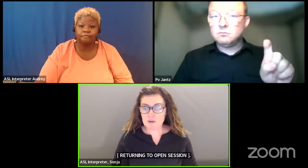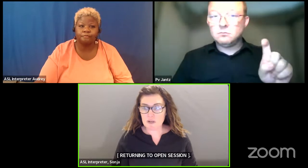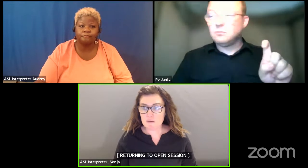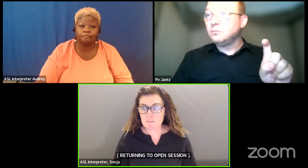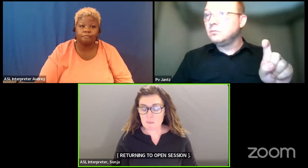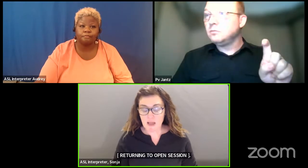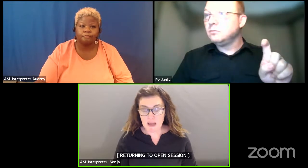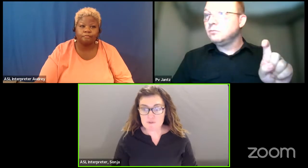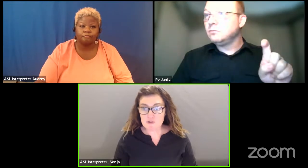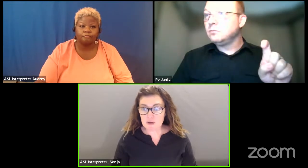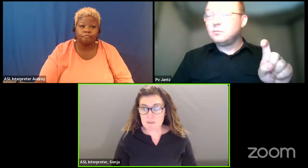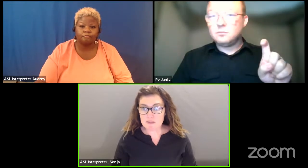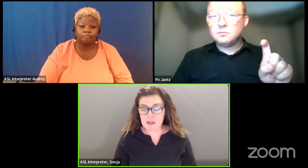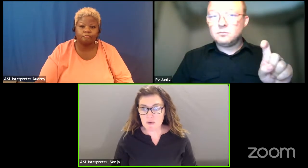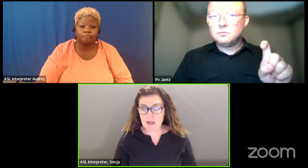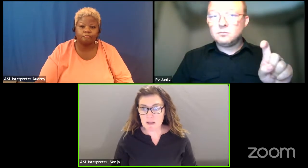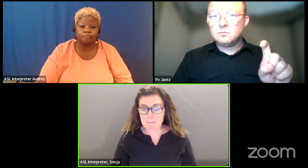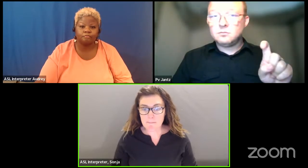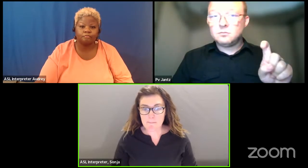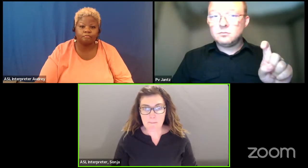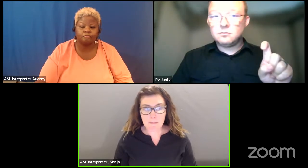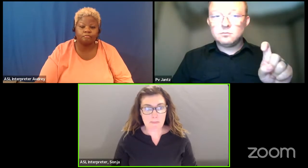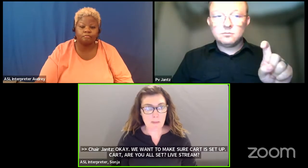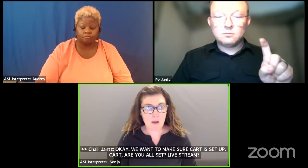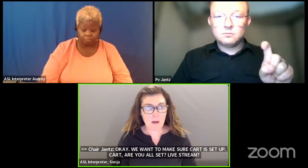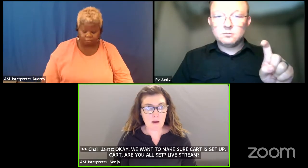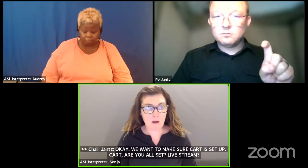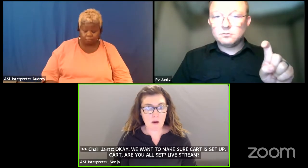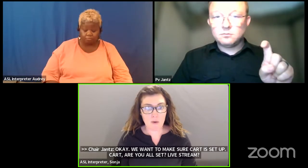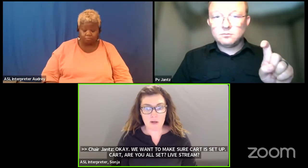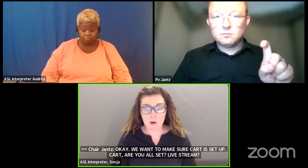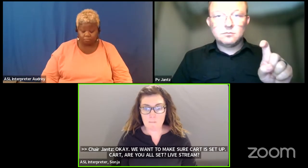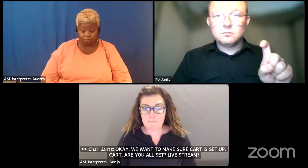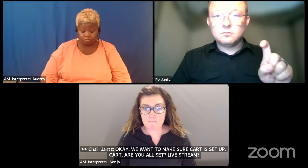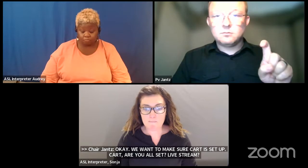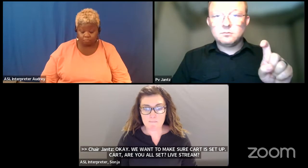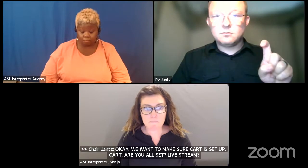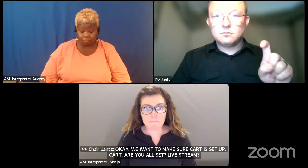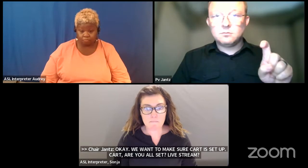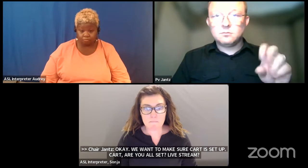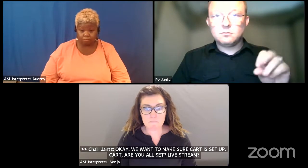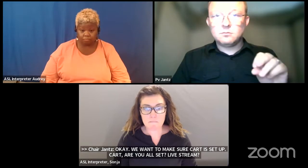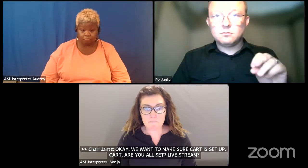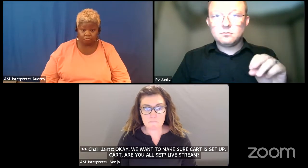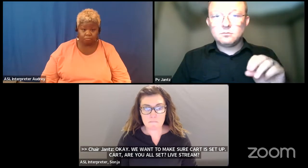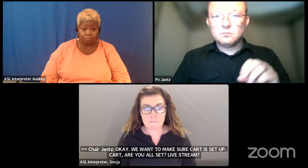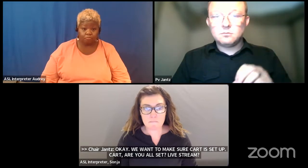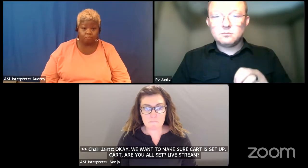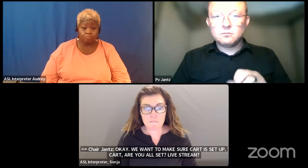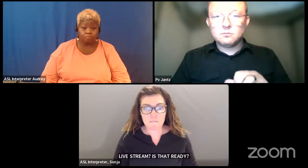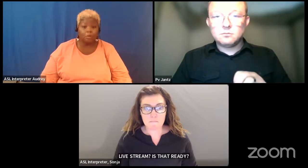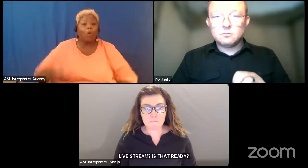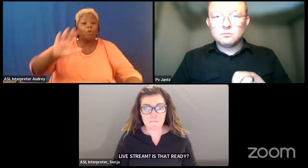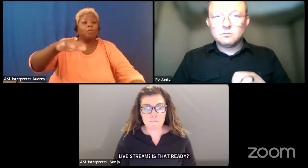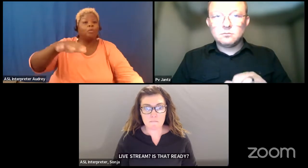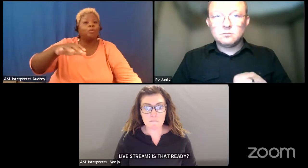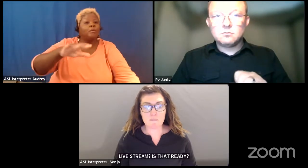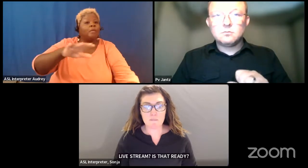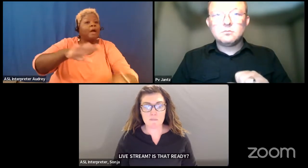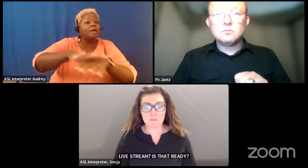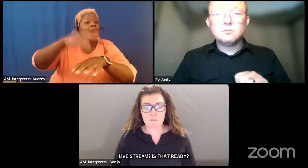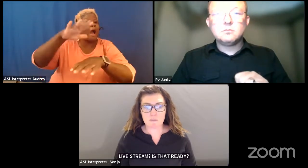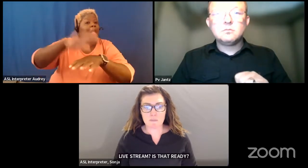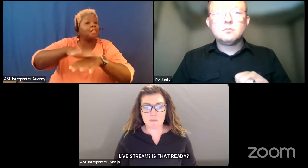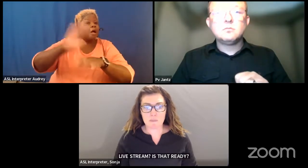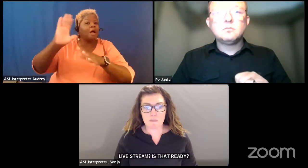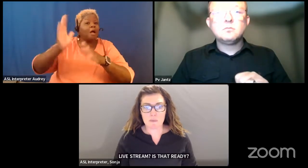Live stream, is that ready? Are we Maybe go? just to let you know, this is Kyla. Live streaming is still